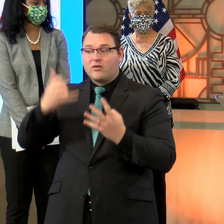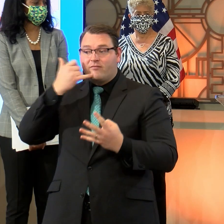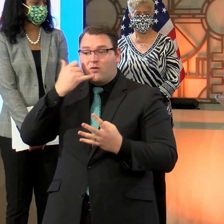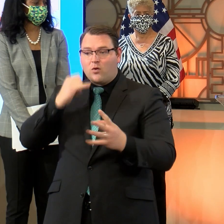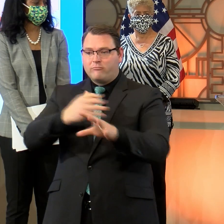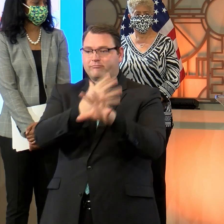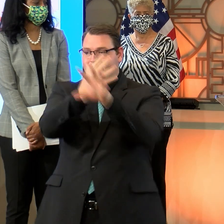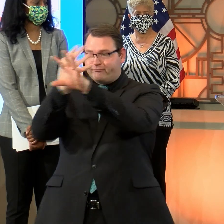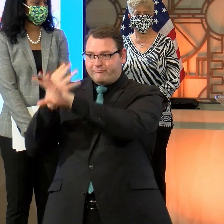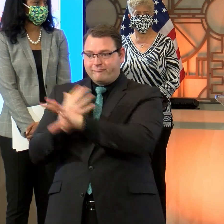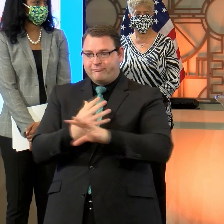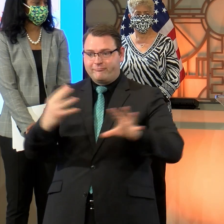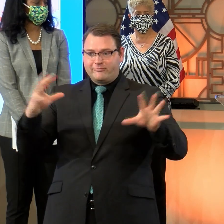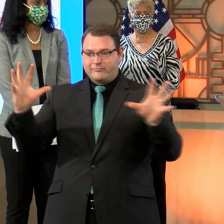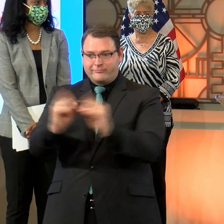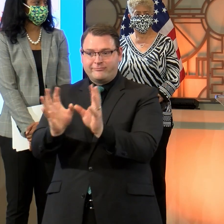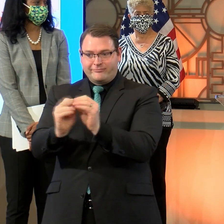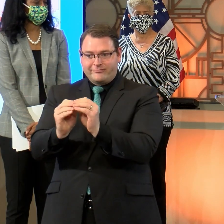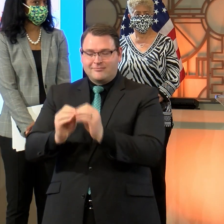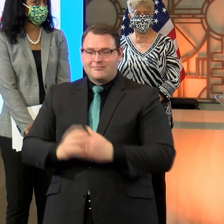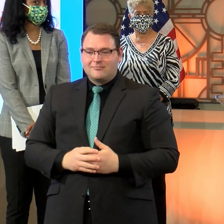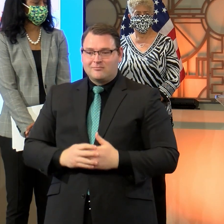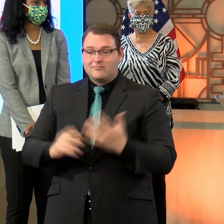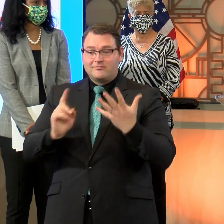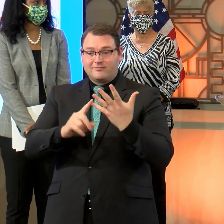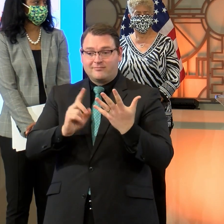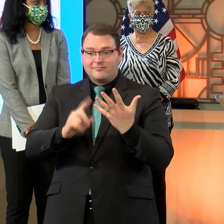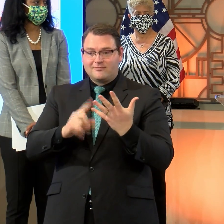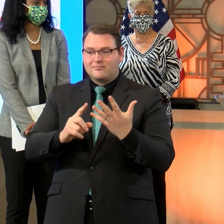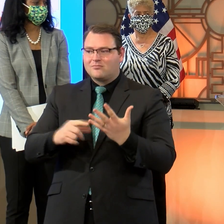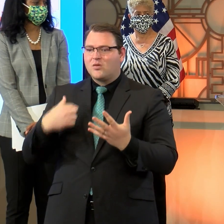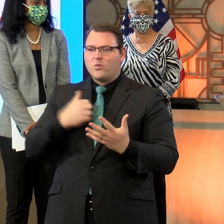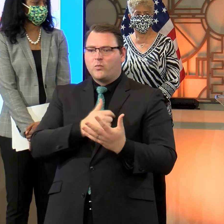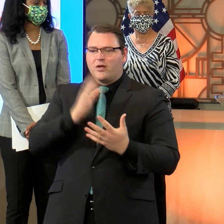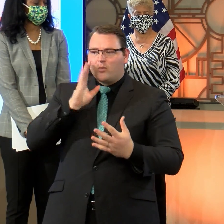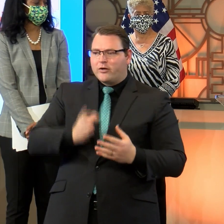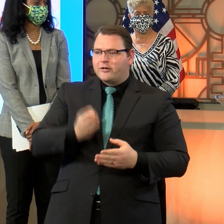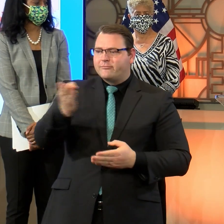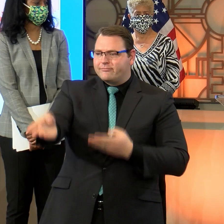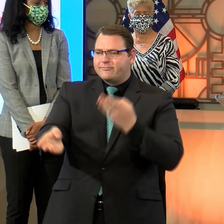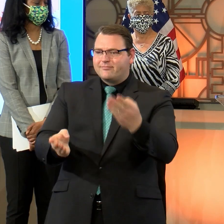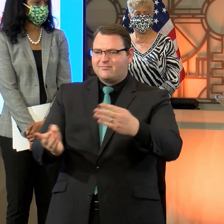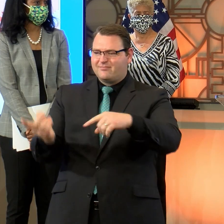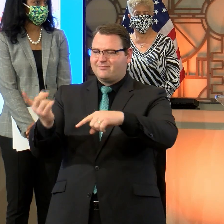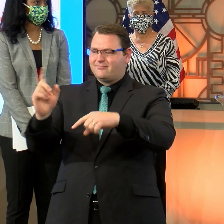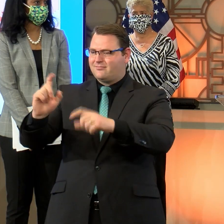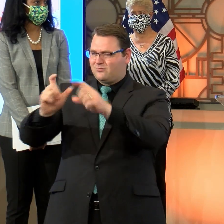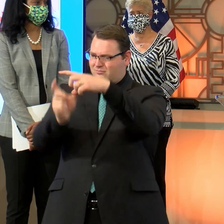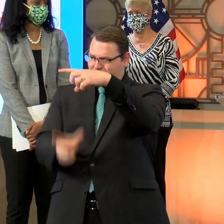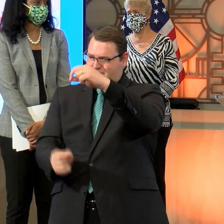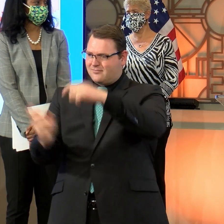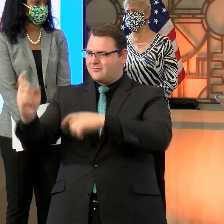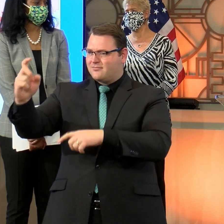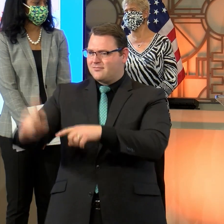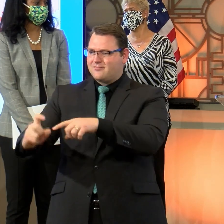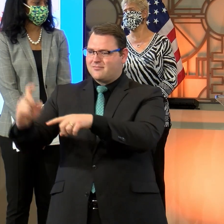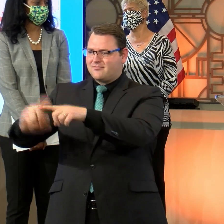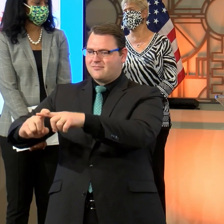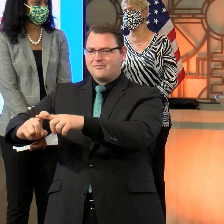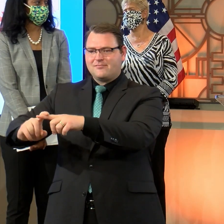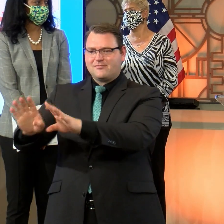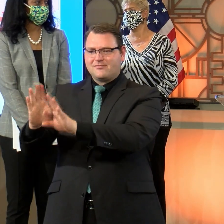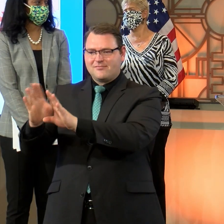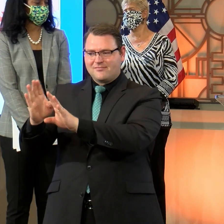telephone, 5, delivering door hangers and sharing informational flyers, 6,